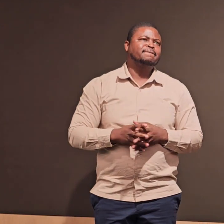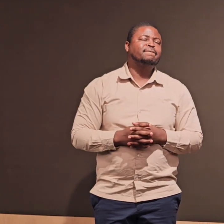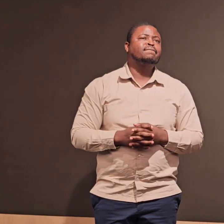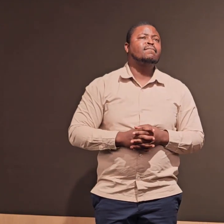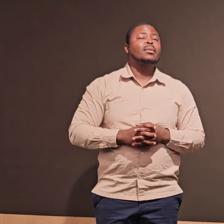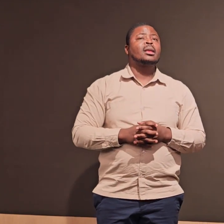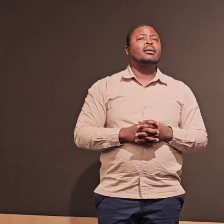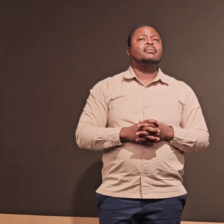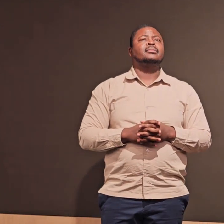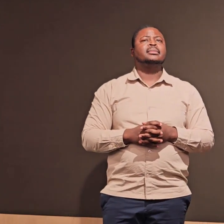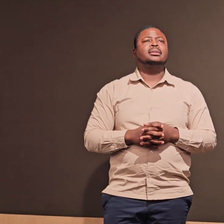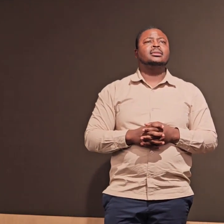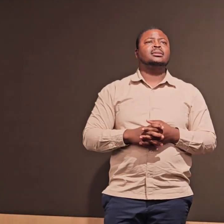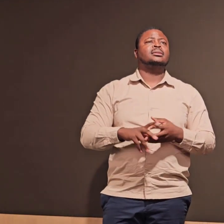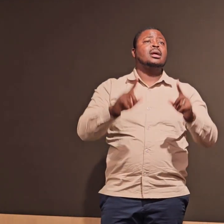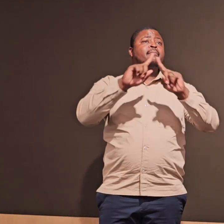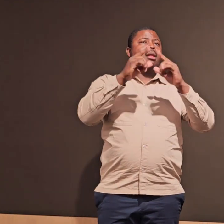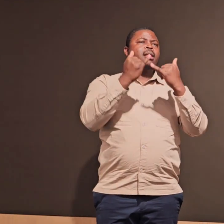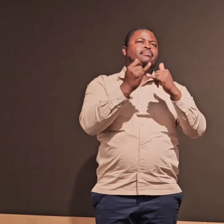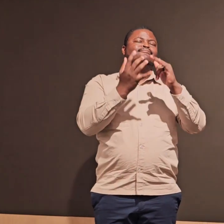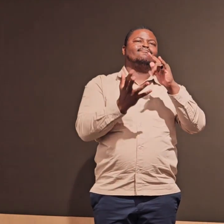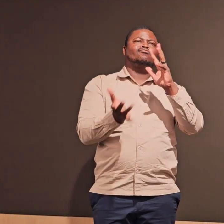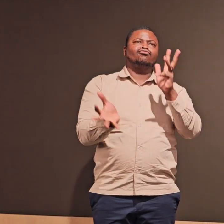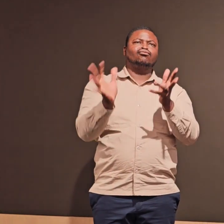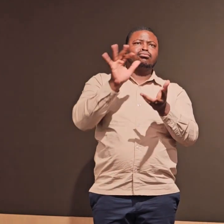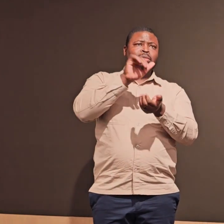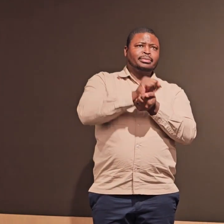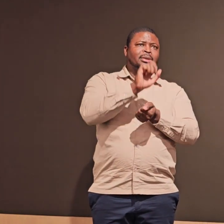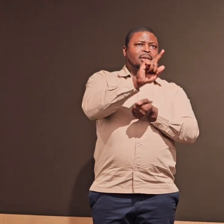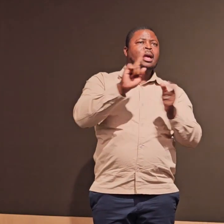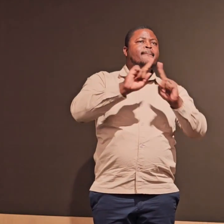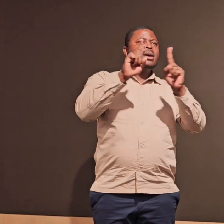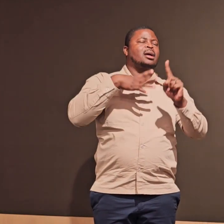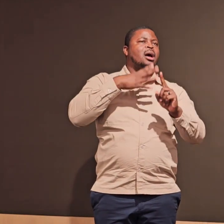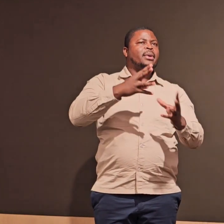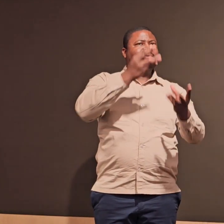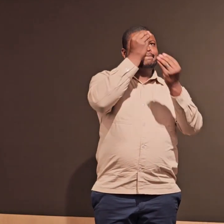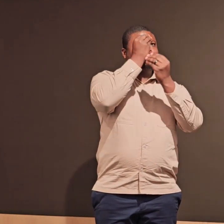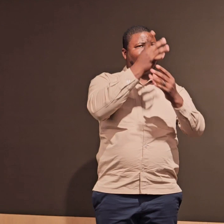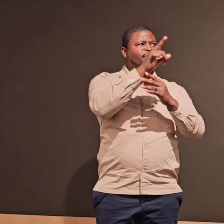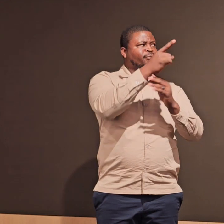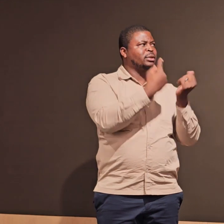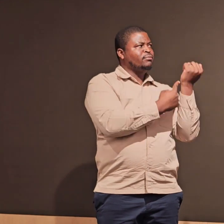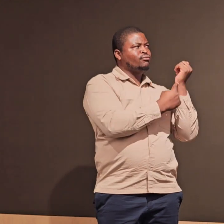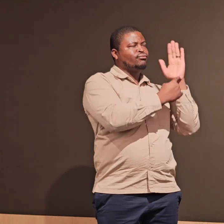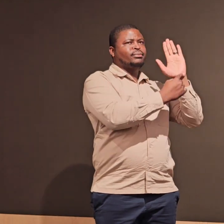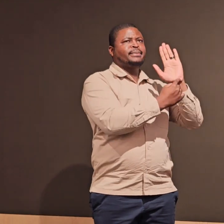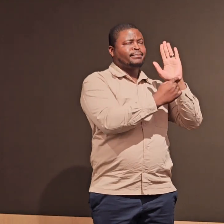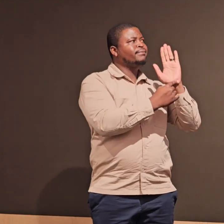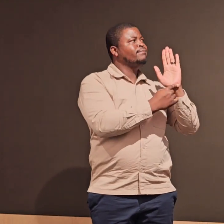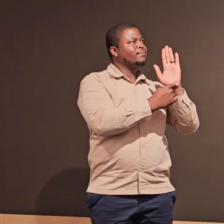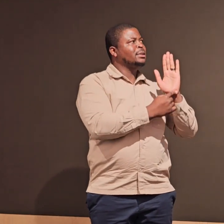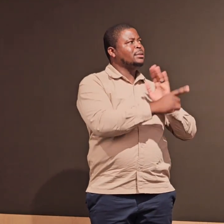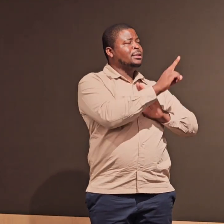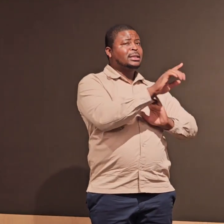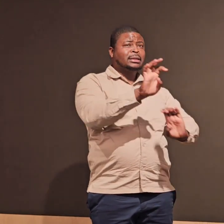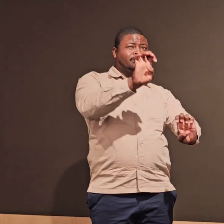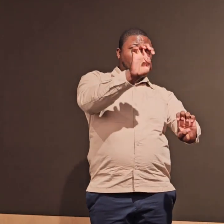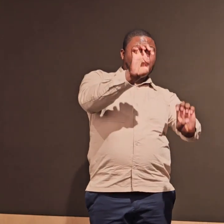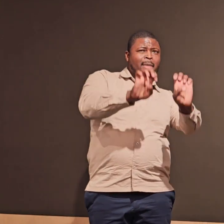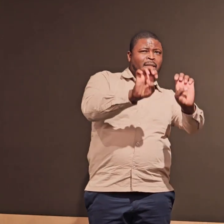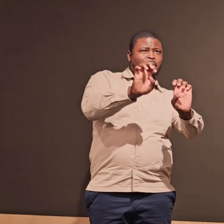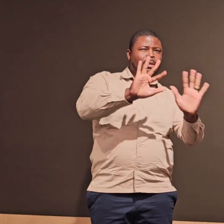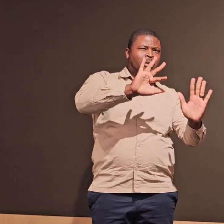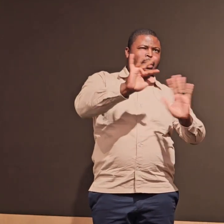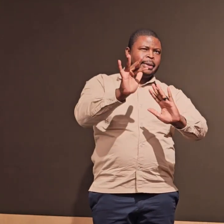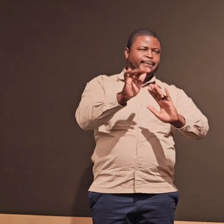But as I'm going towards closure, I wanted to also share this slide of anthropometric measurements to